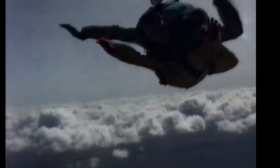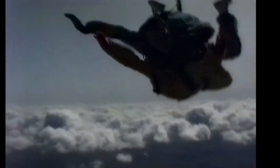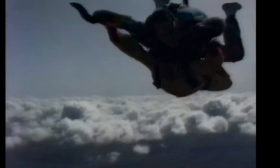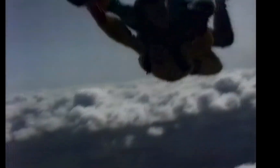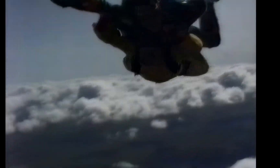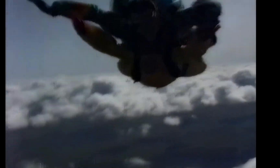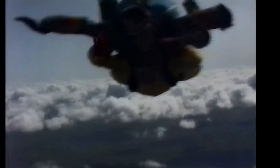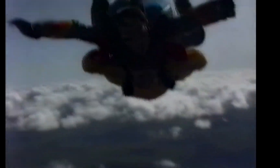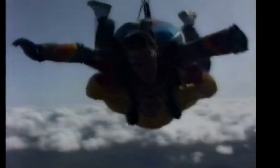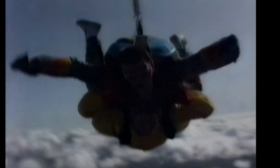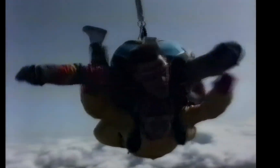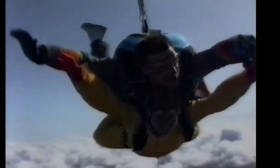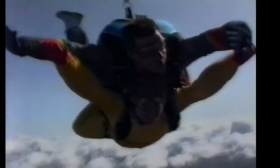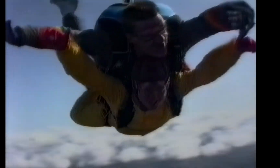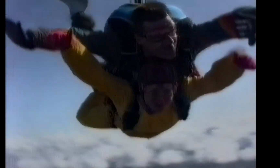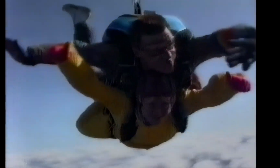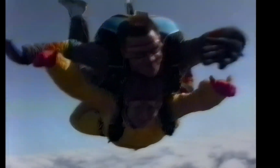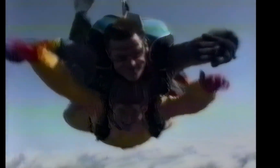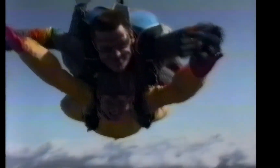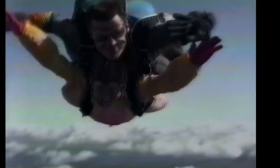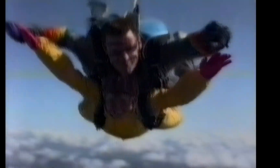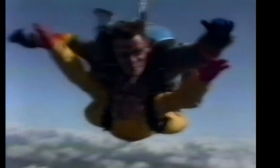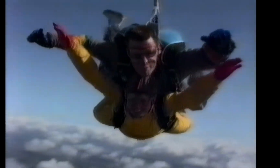flight. If the wind don't catch you, I will.